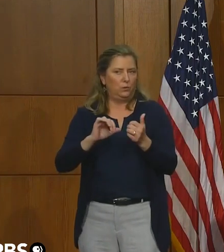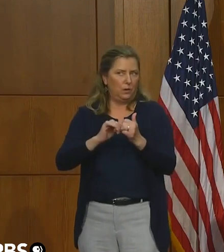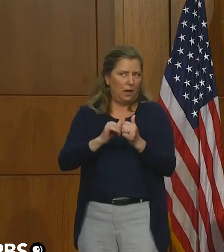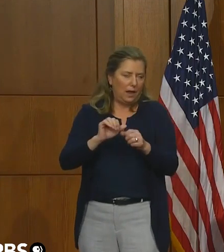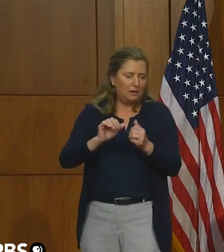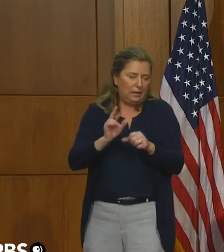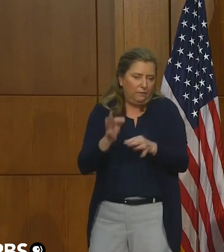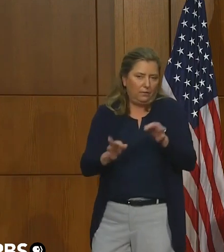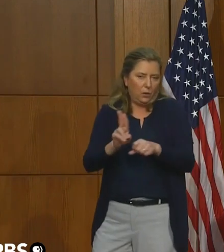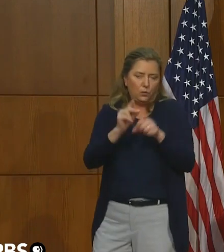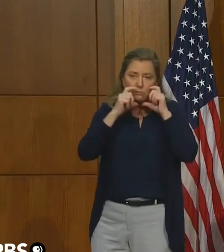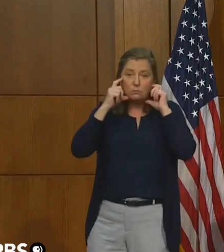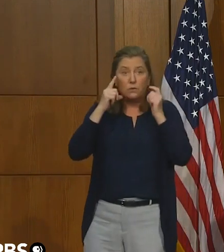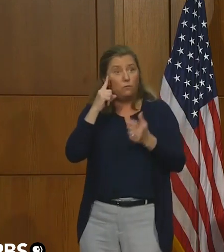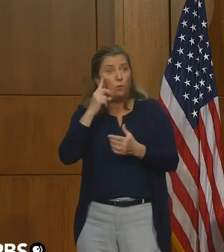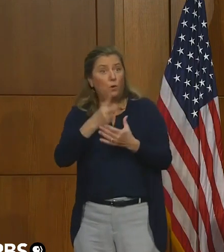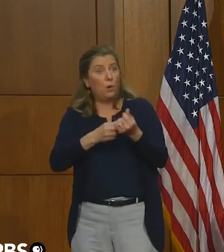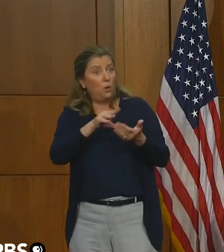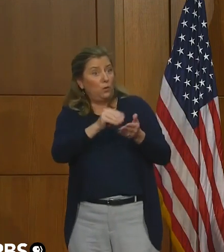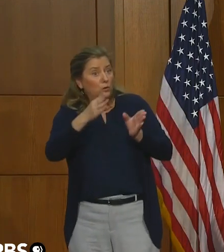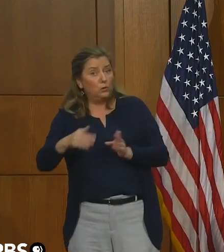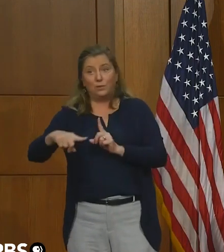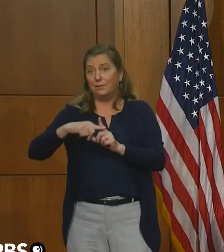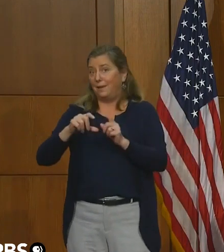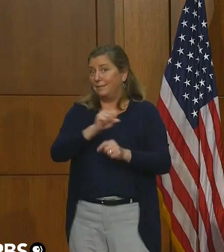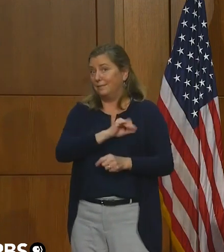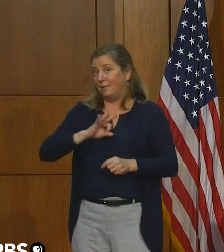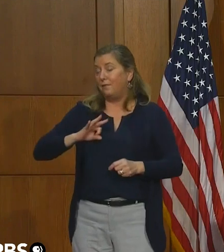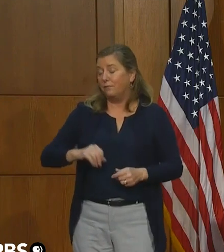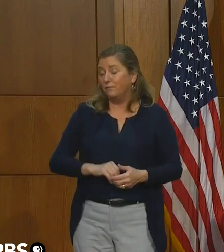facial protection for both the students and the staff. Bruce Potter